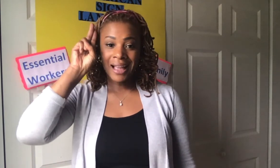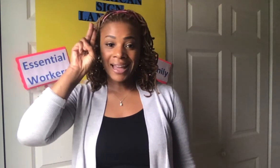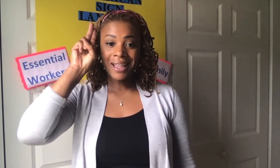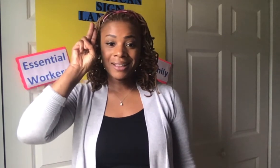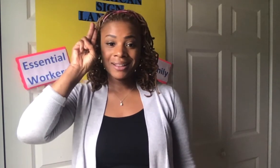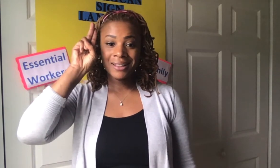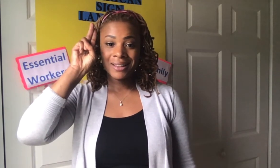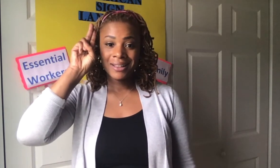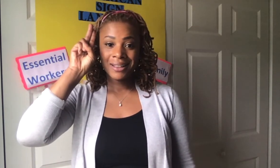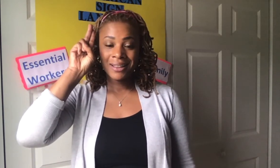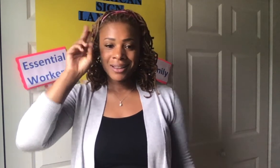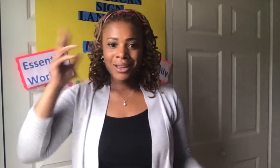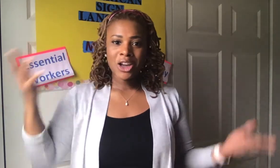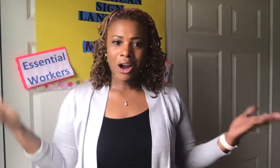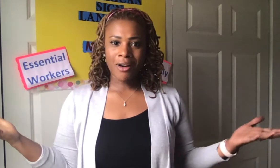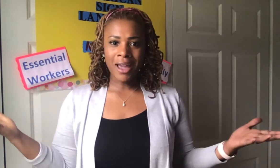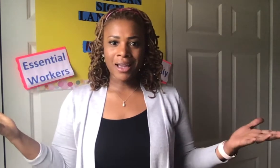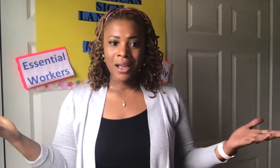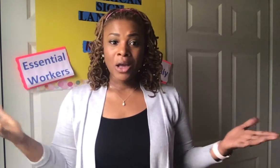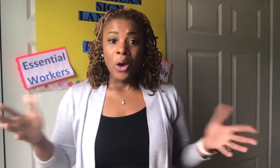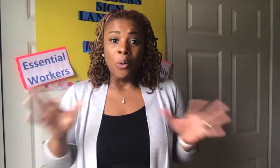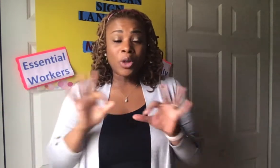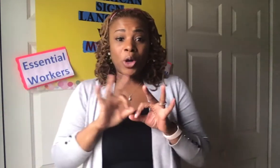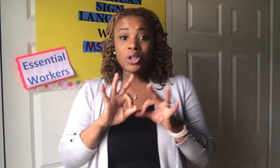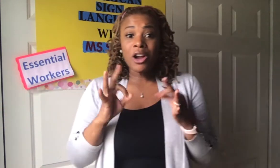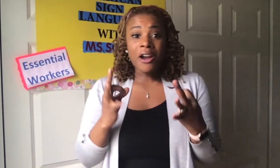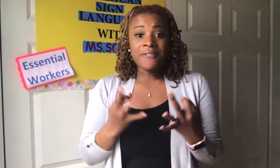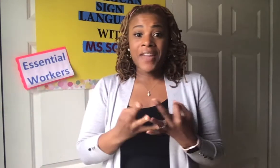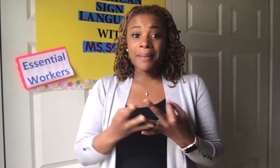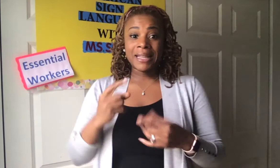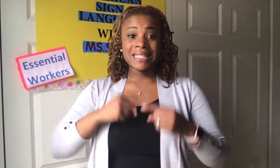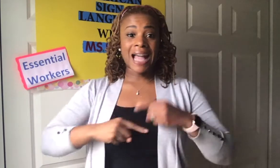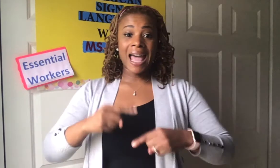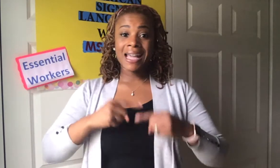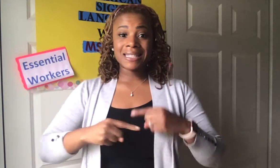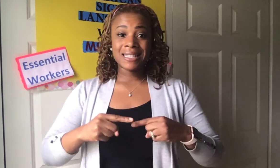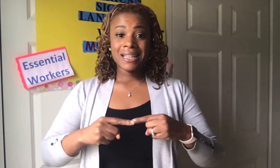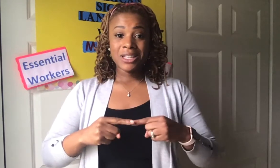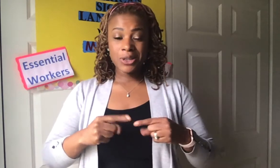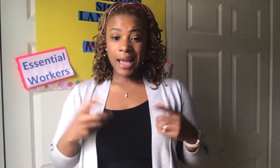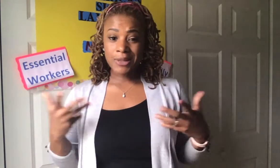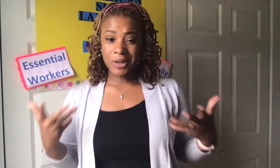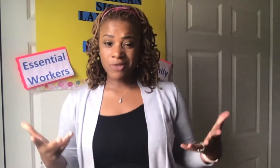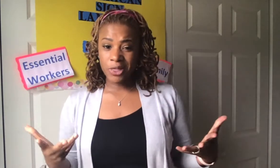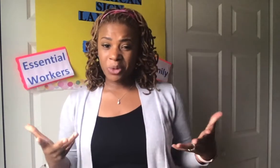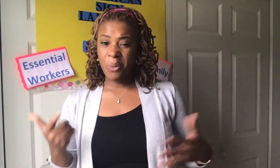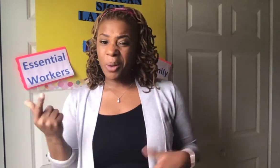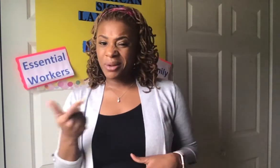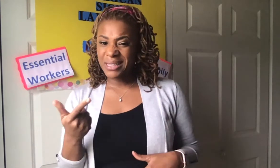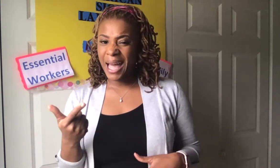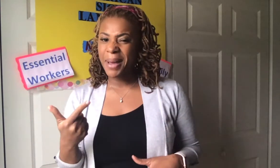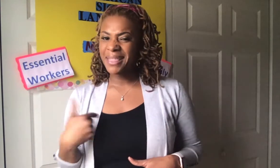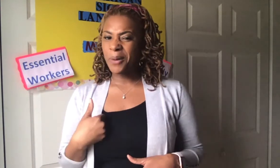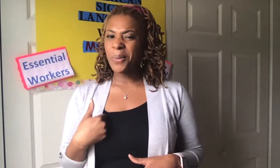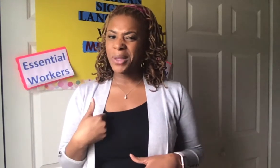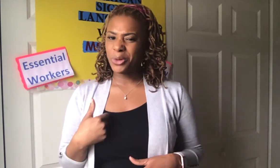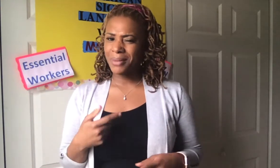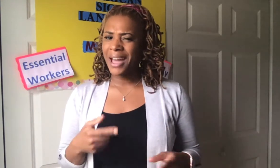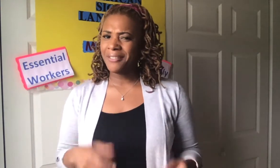it? All right. Well, those are our family signs. Do you guys want to run through them one more time? I think we went through them kind of